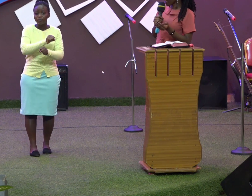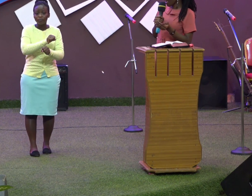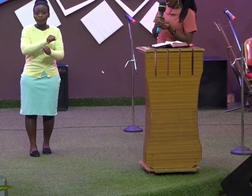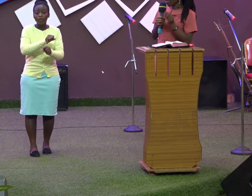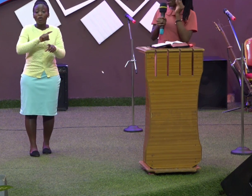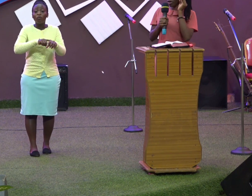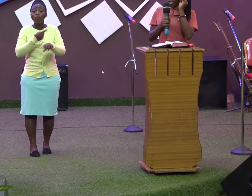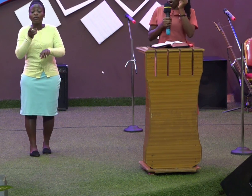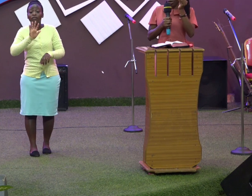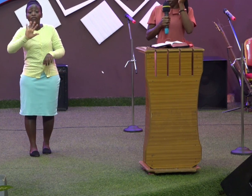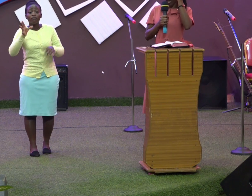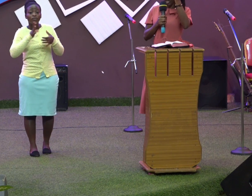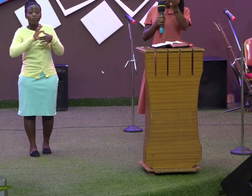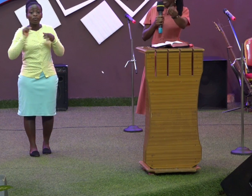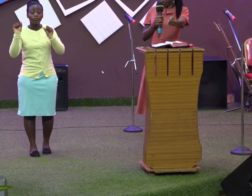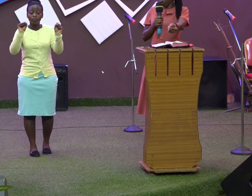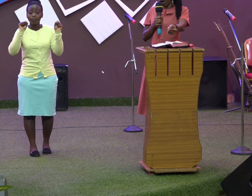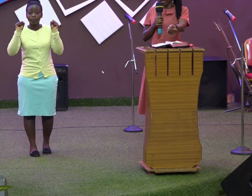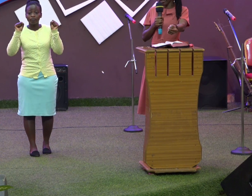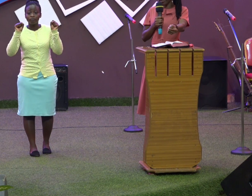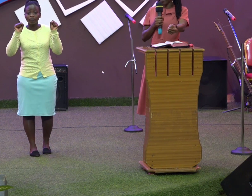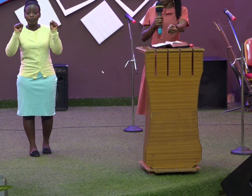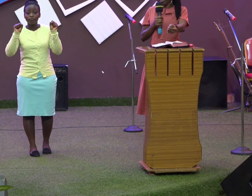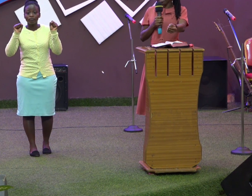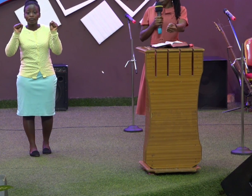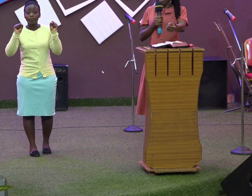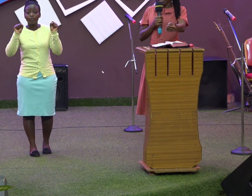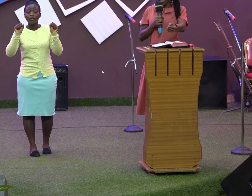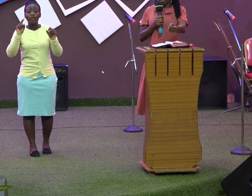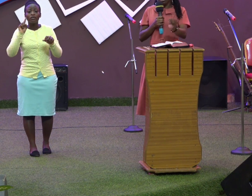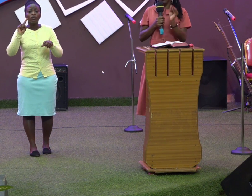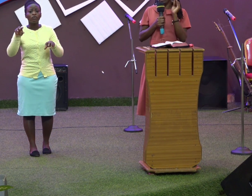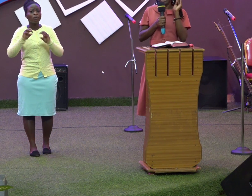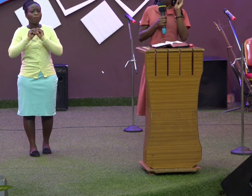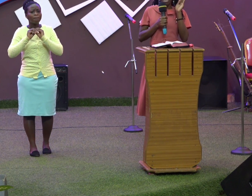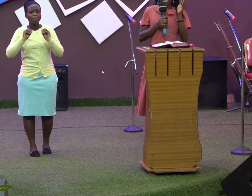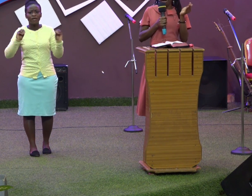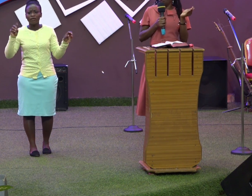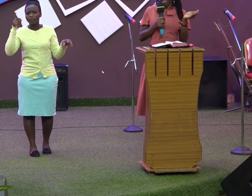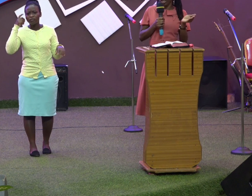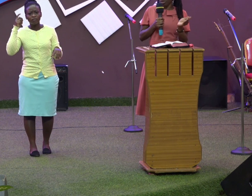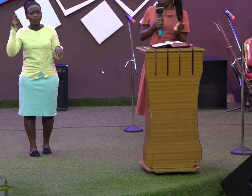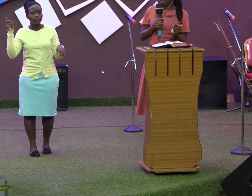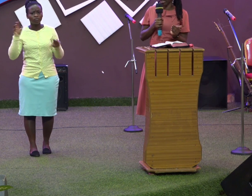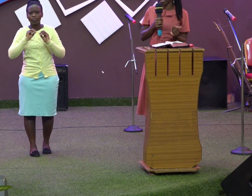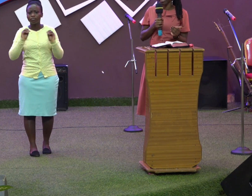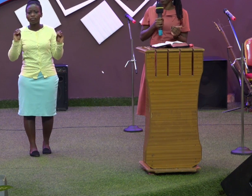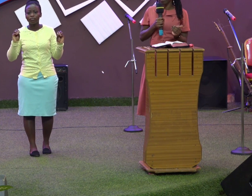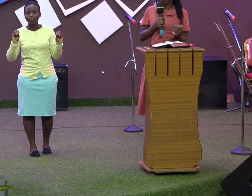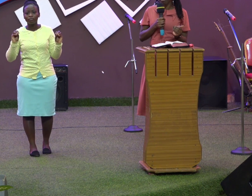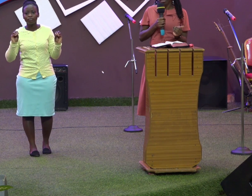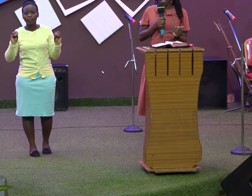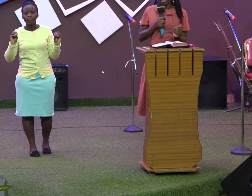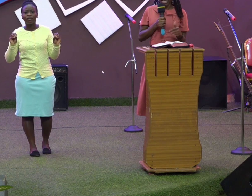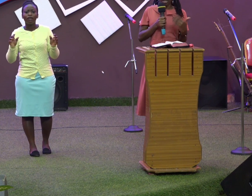you ever gotten known that when the spirit is strong, you don't even just merely have vague dreams? Then I saw